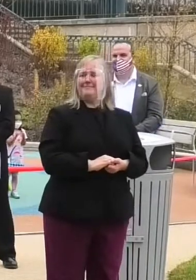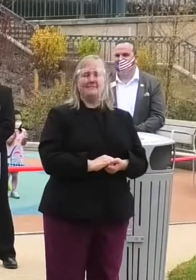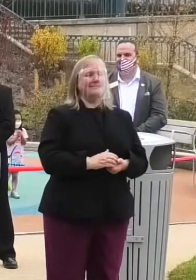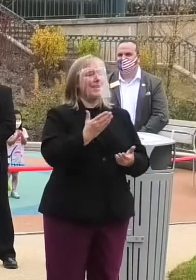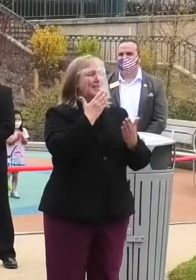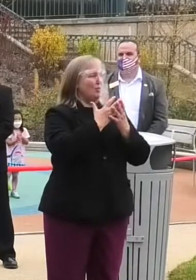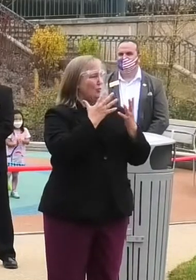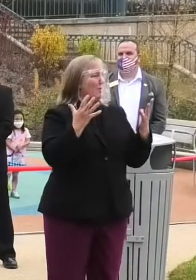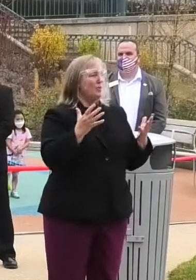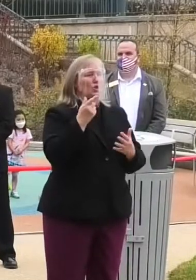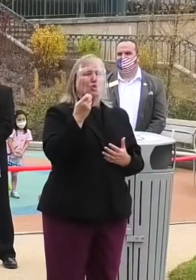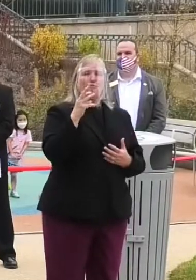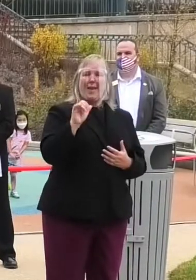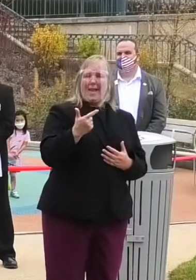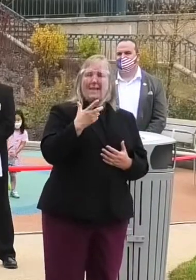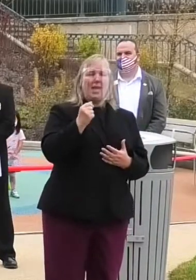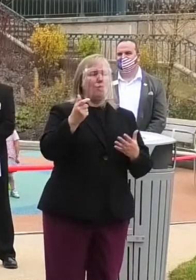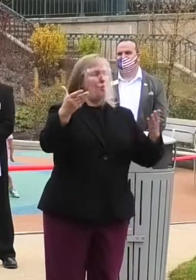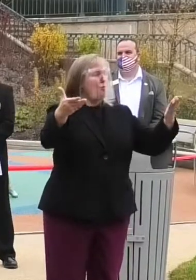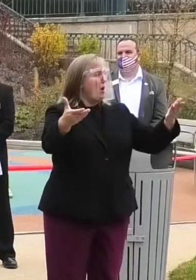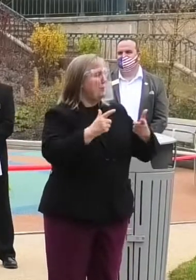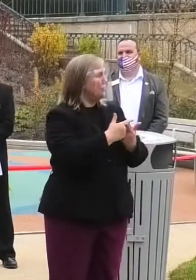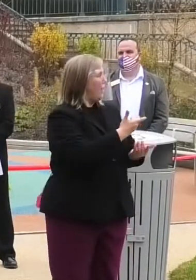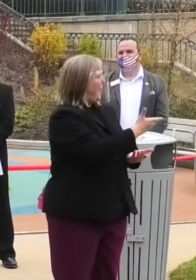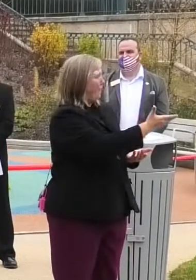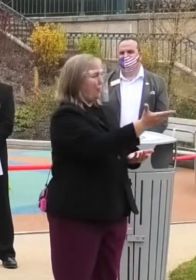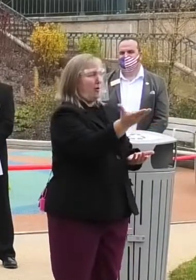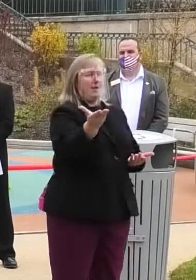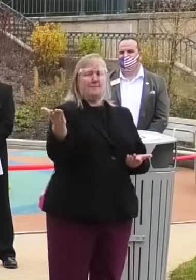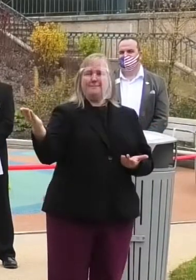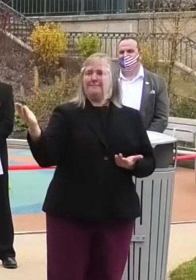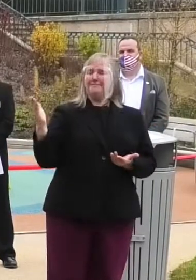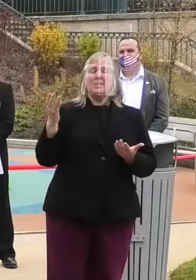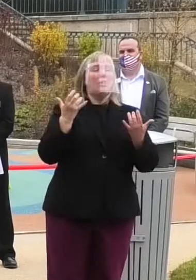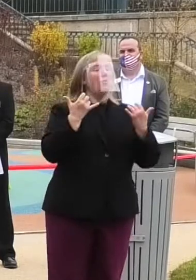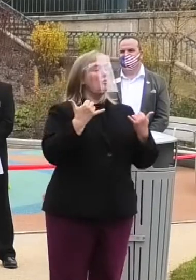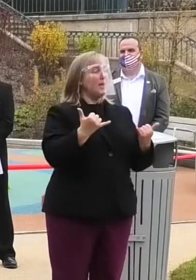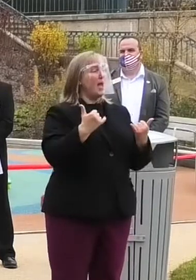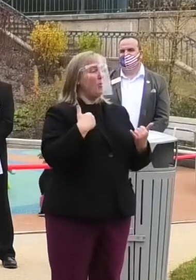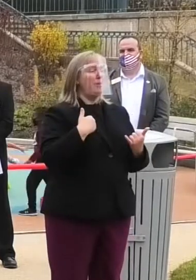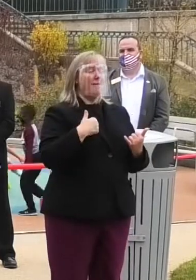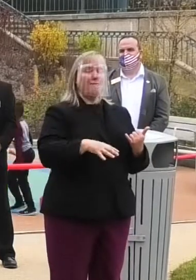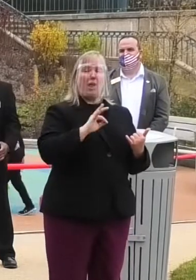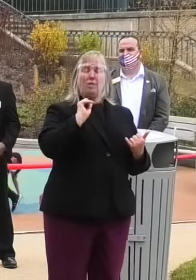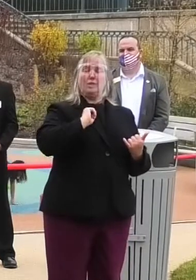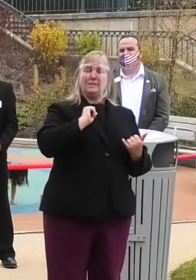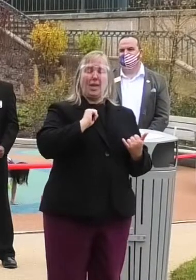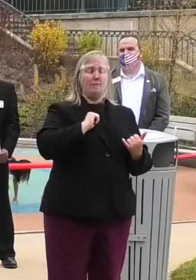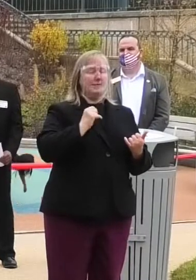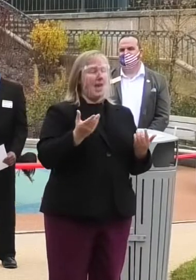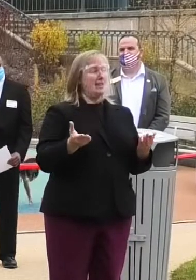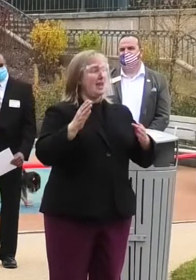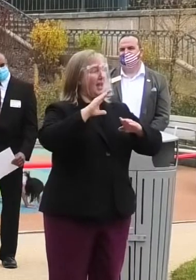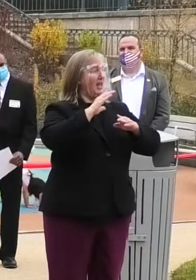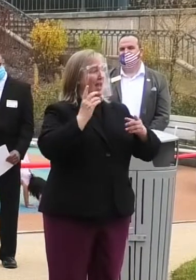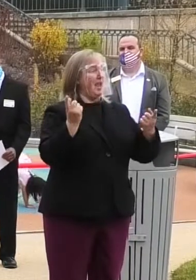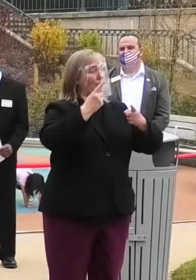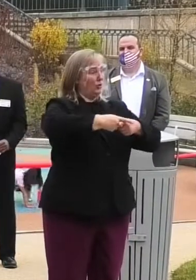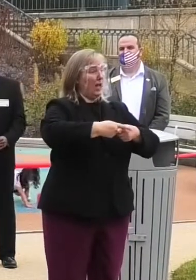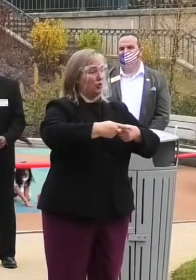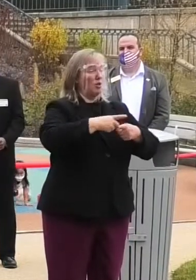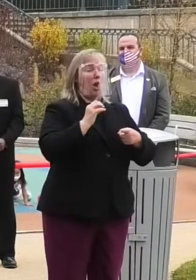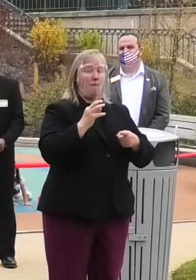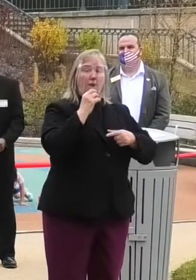Thank you so much, Greg, and welcome to everyone. Today we find ourselves at the intersection